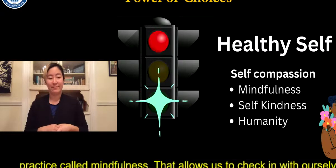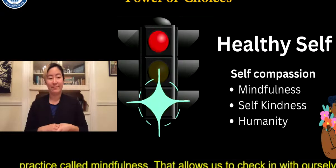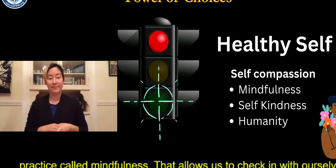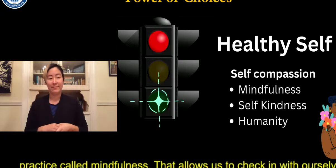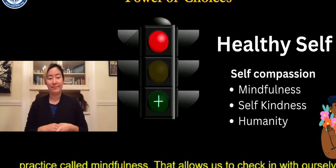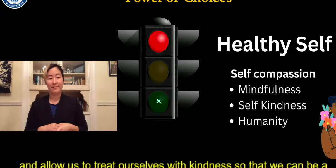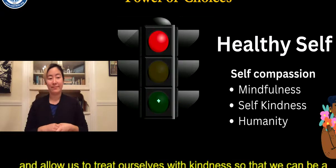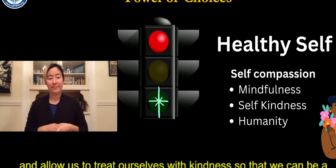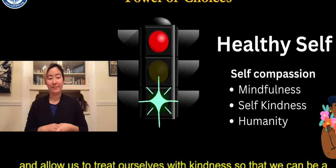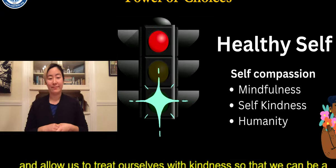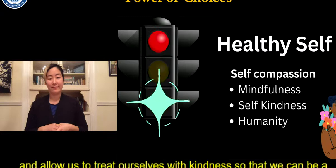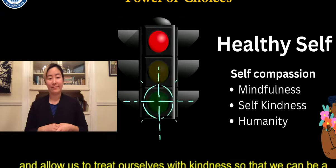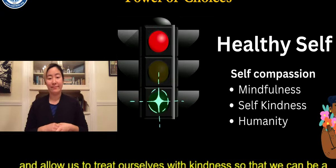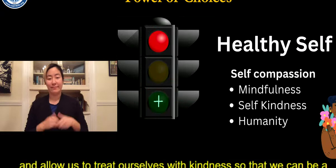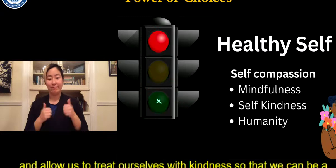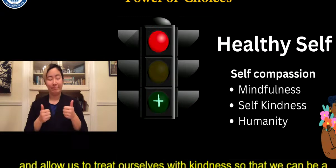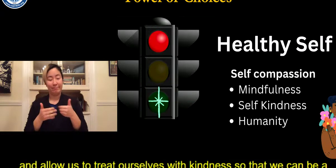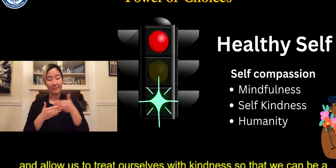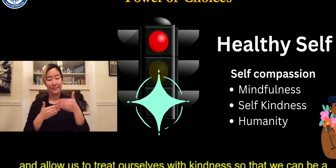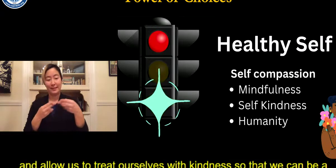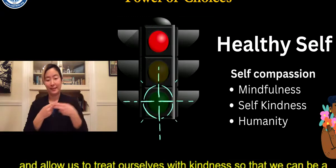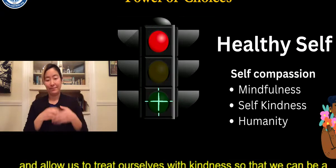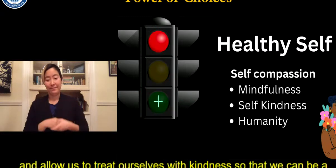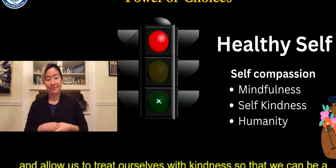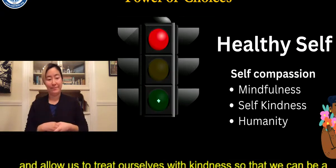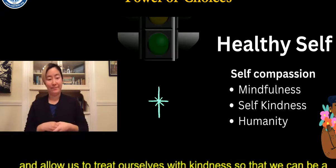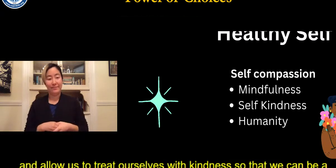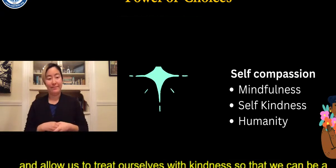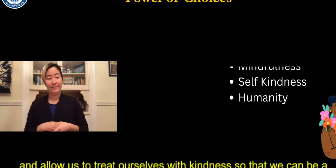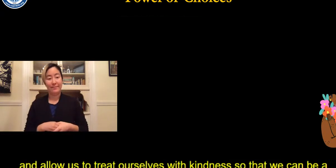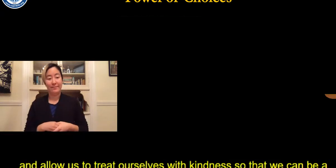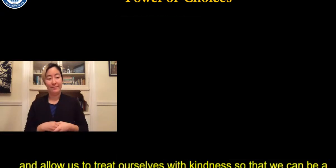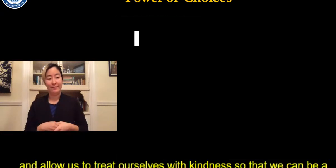I want to remind you that you are all important.